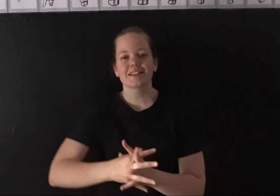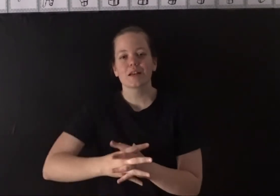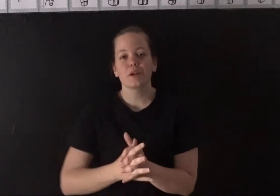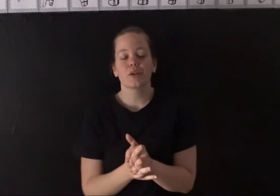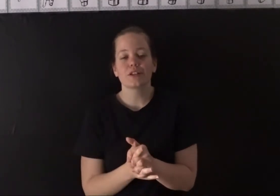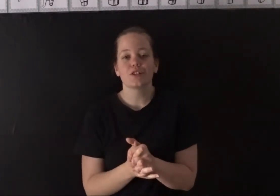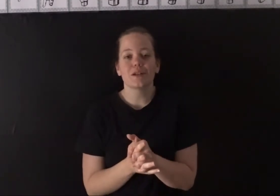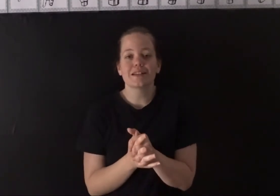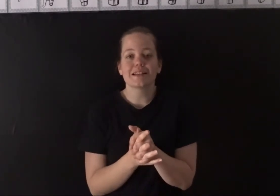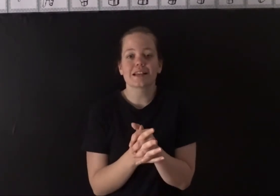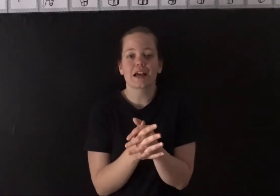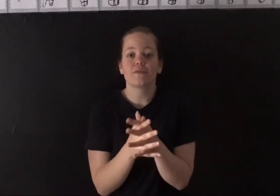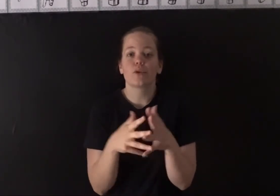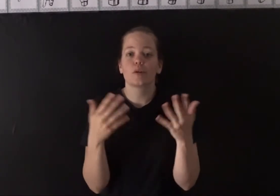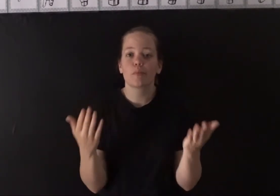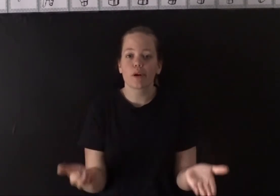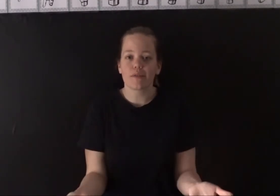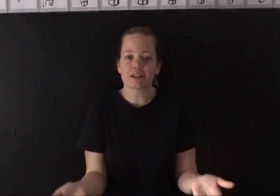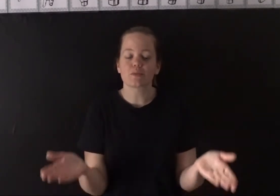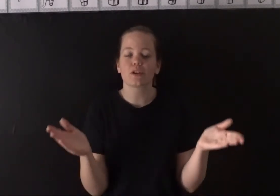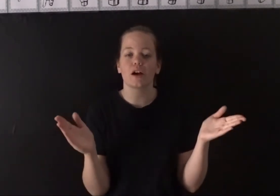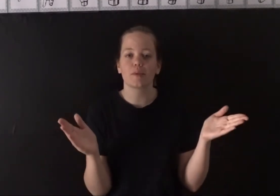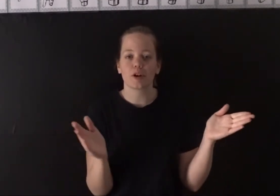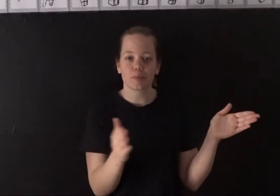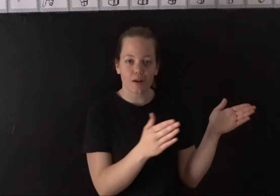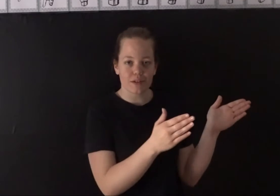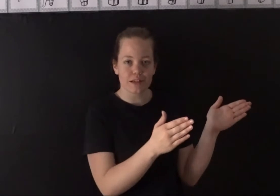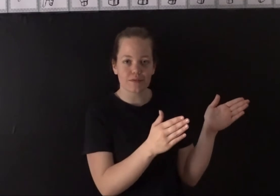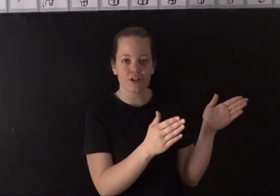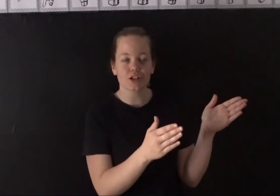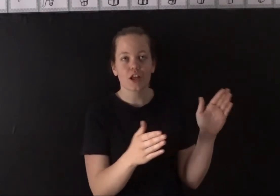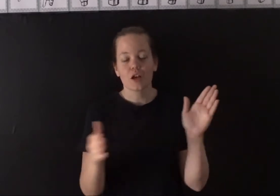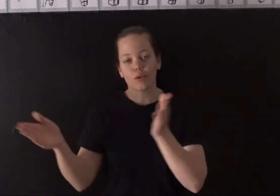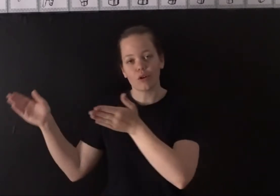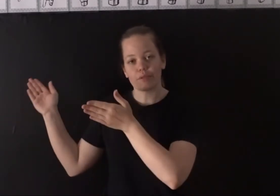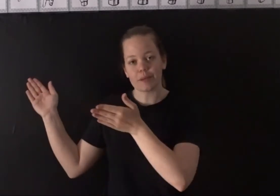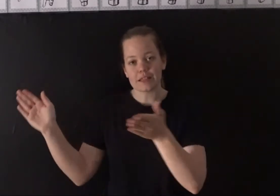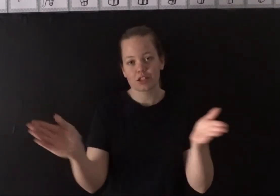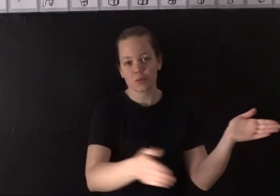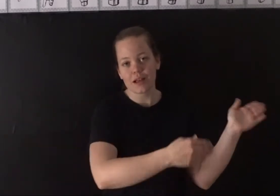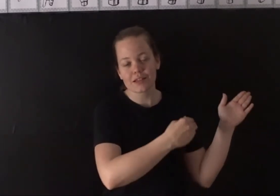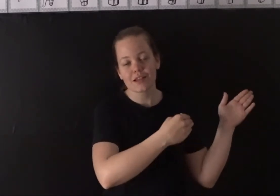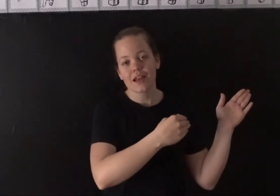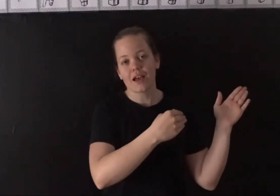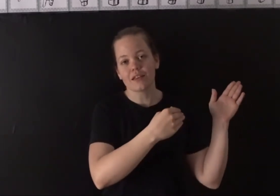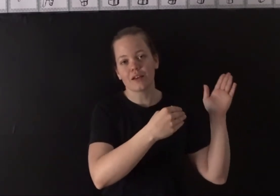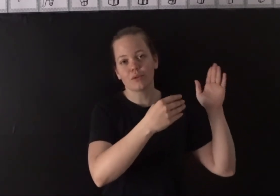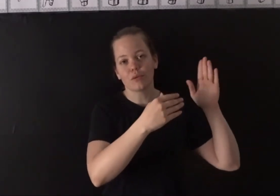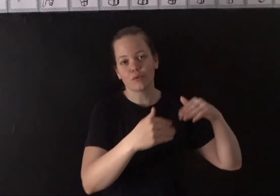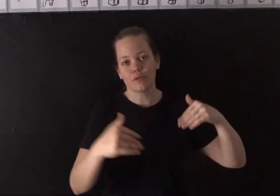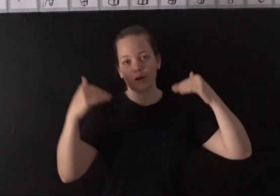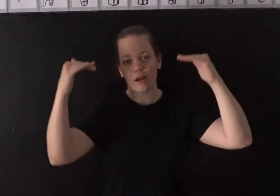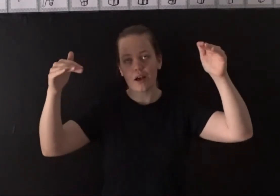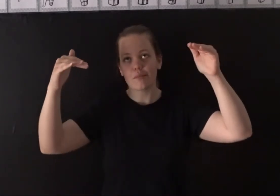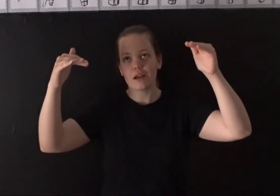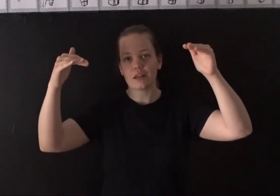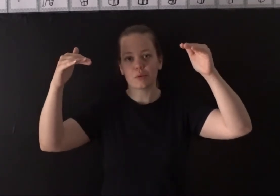sign we are going to do is the sign for province. We'll talk about our provinces first. We'll go from east to west, and then we will move our way up, and then we will do